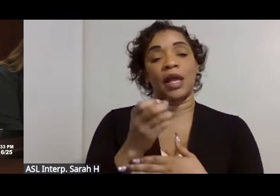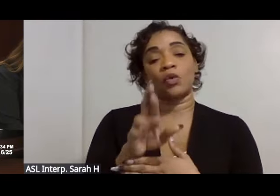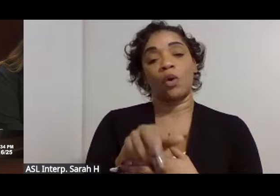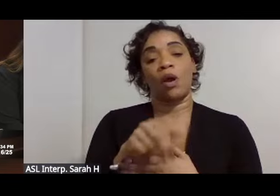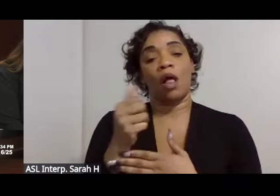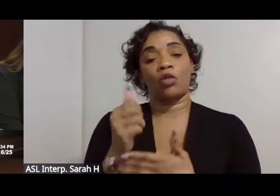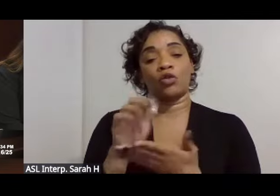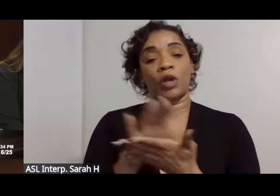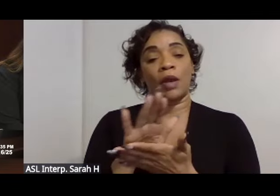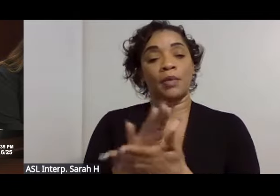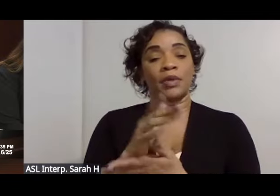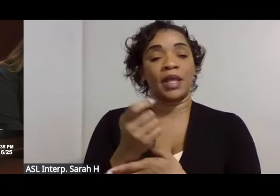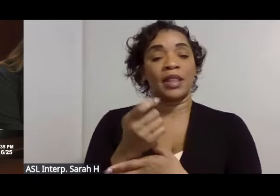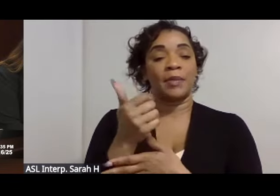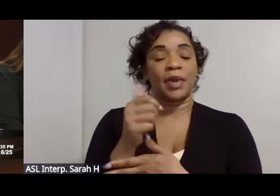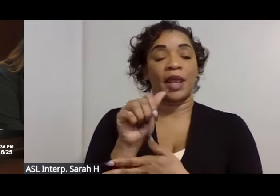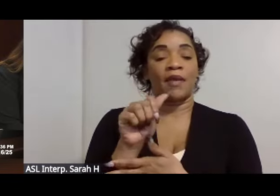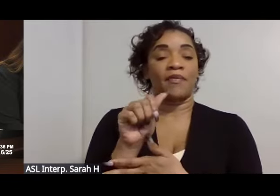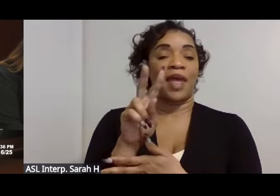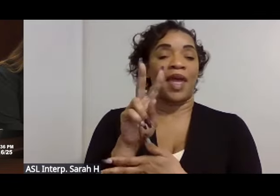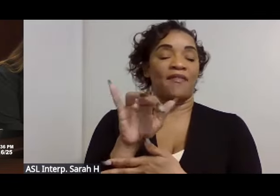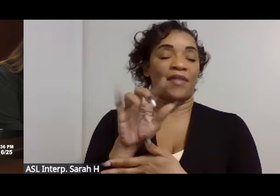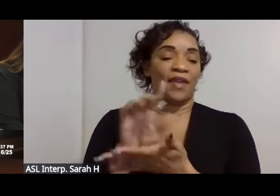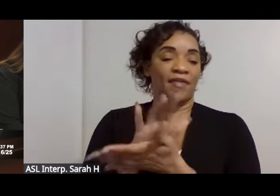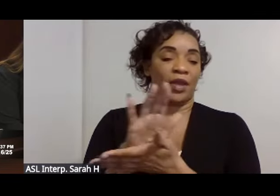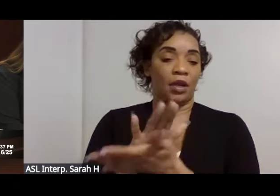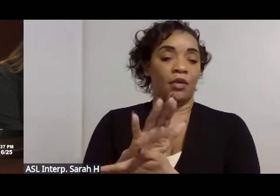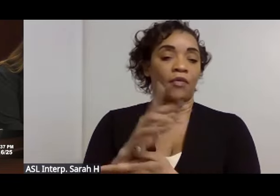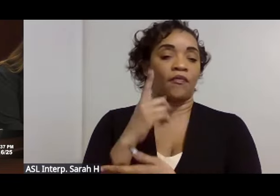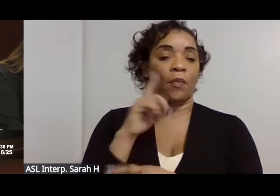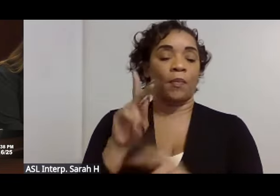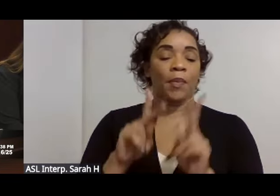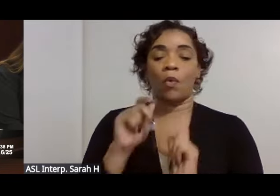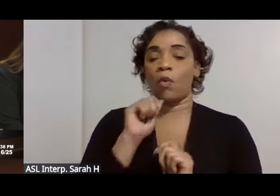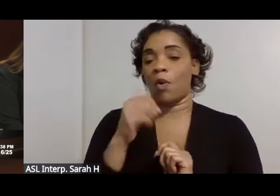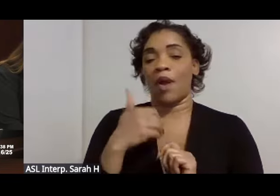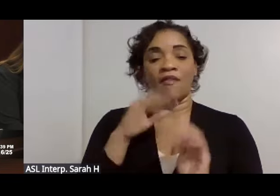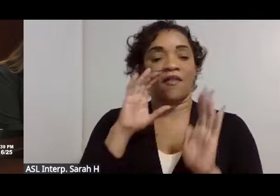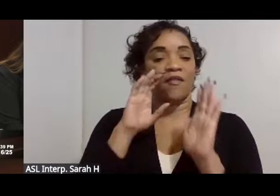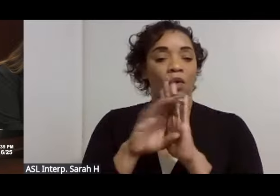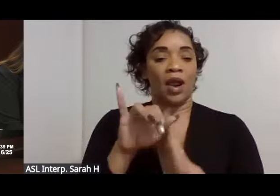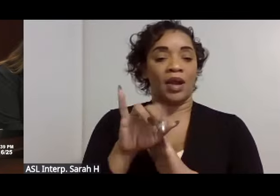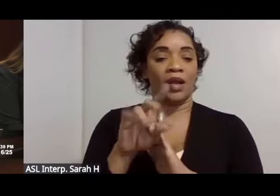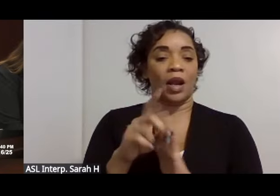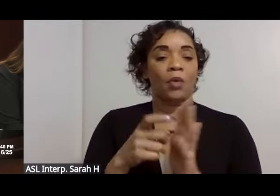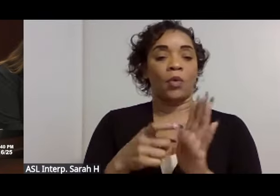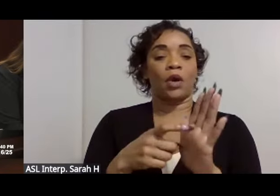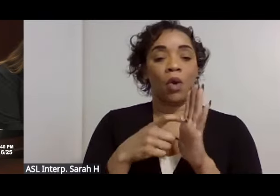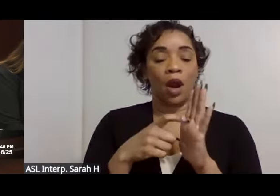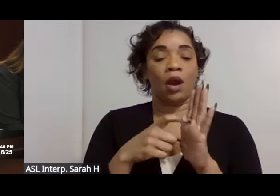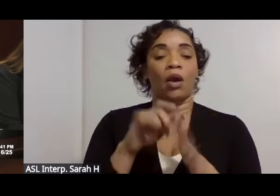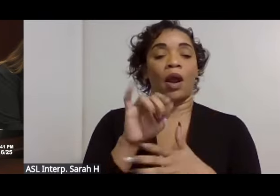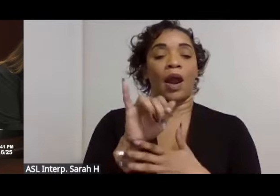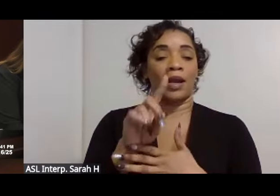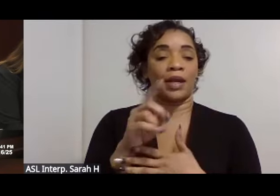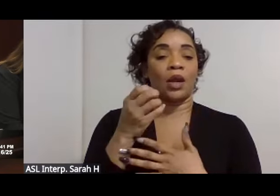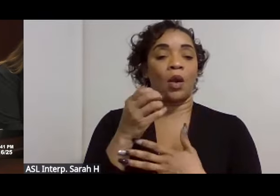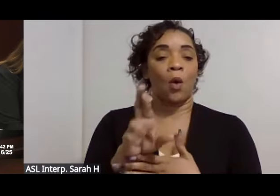without photo ID. Require photo ID or driver's license or partial social security number to vote absentee.